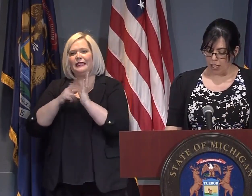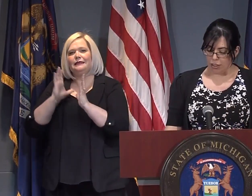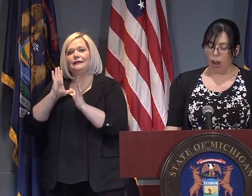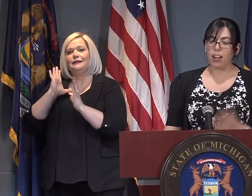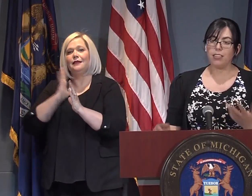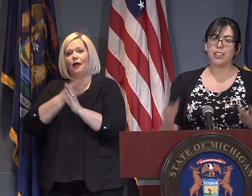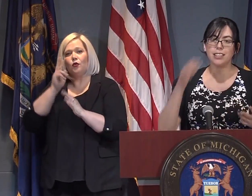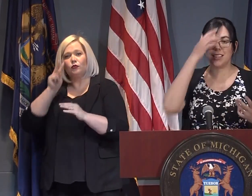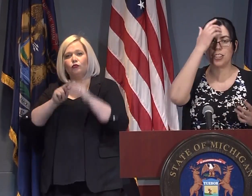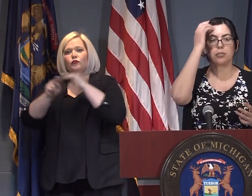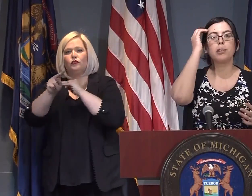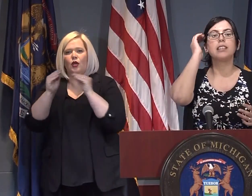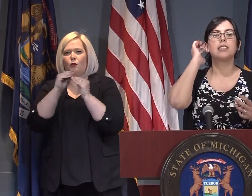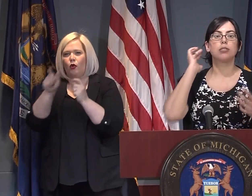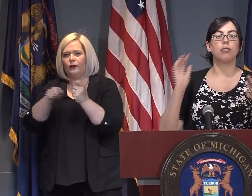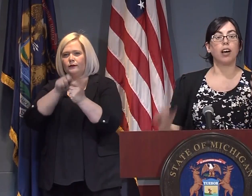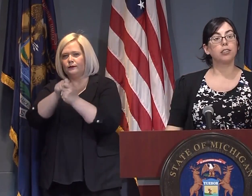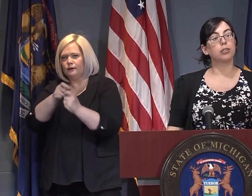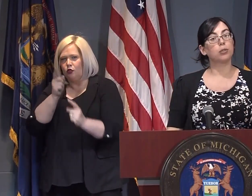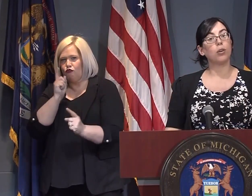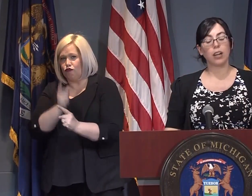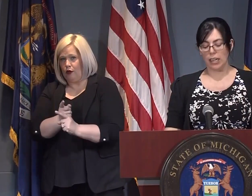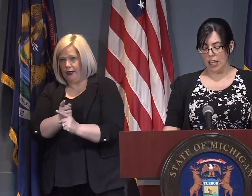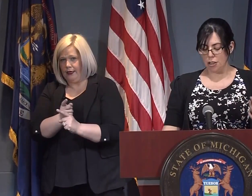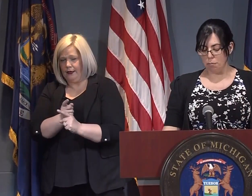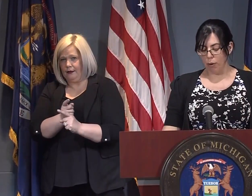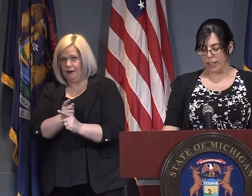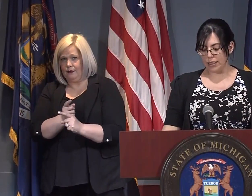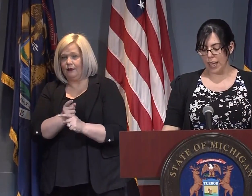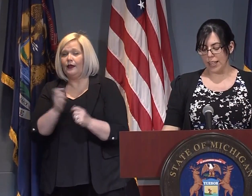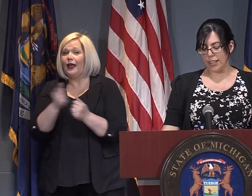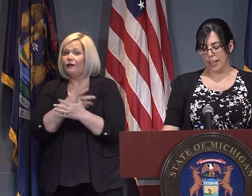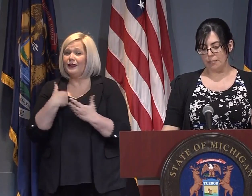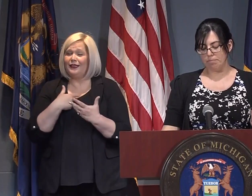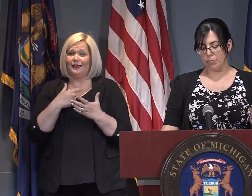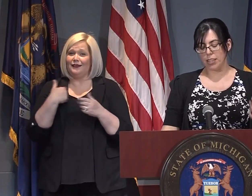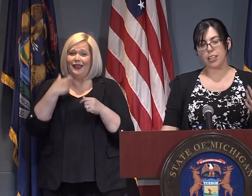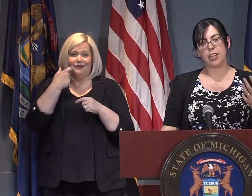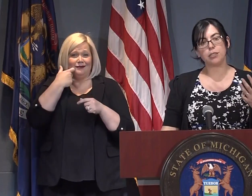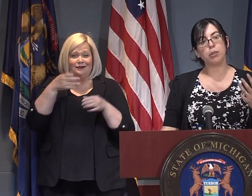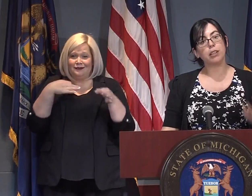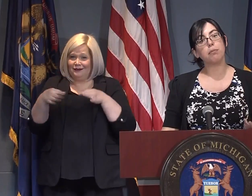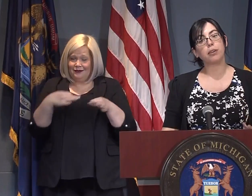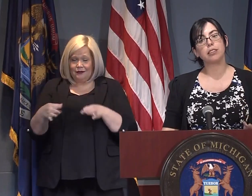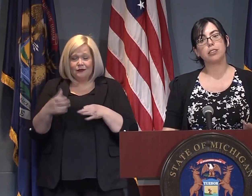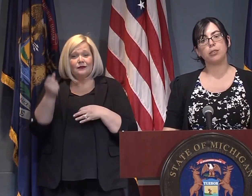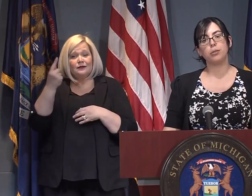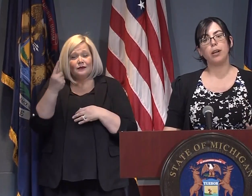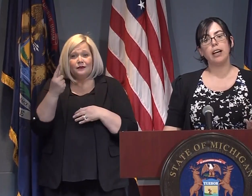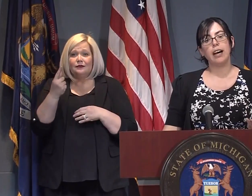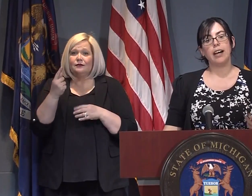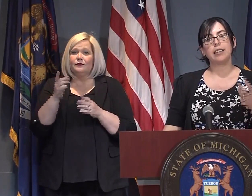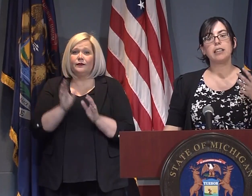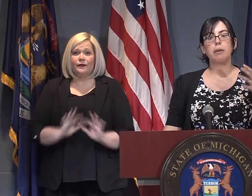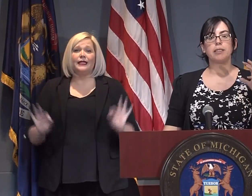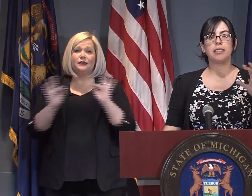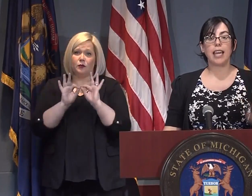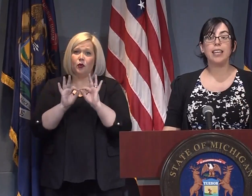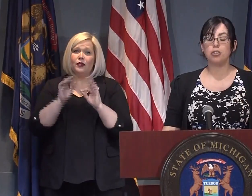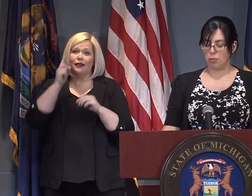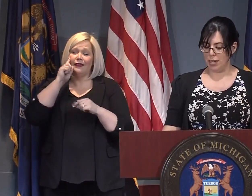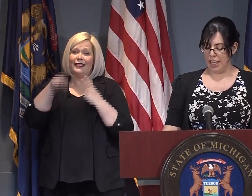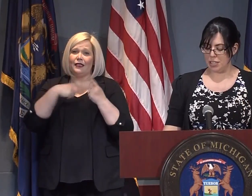All of this is just really to sort of underscore the point that it's really important to think